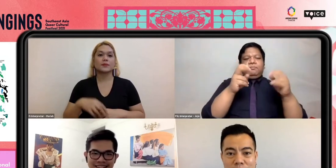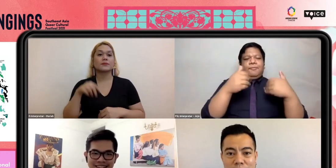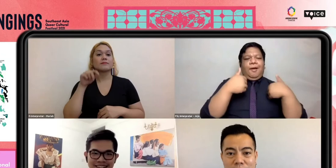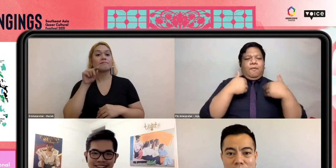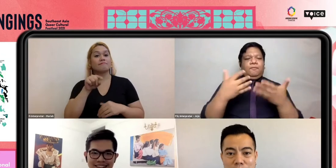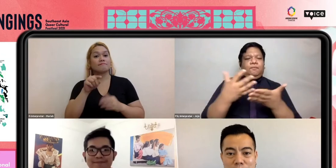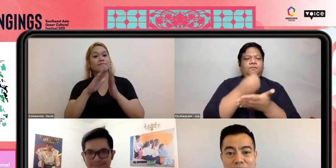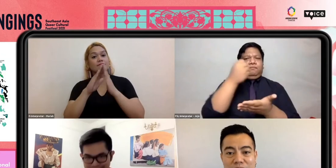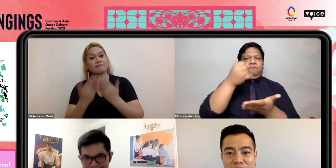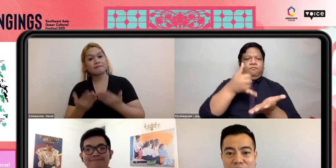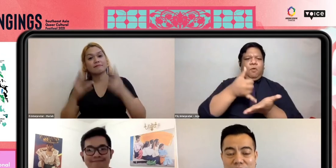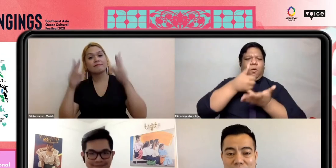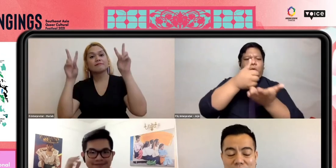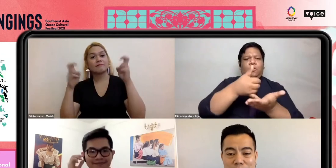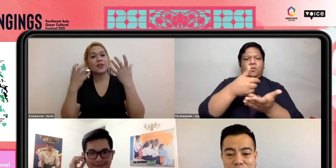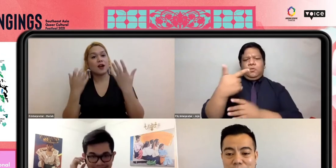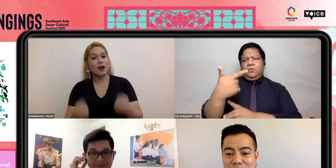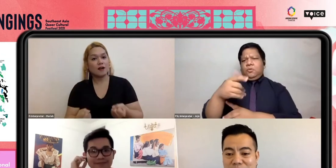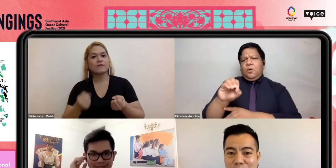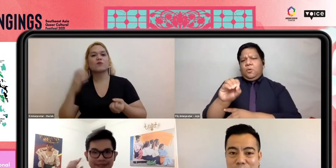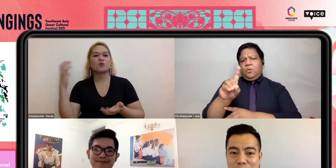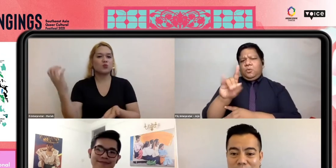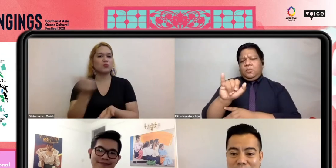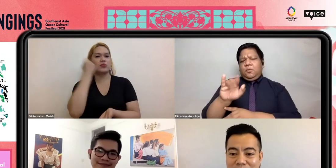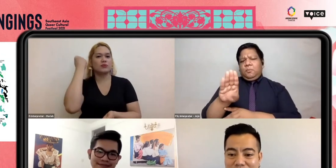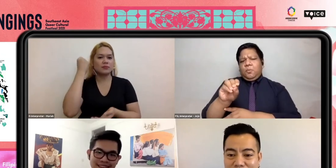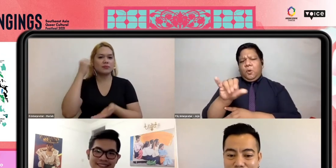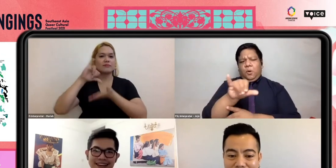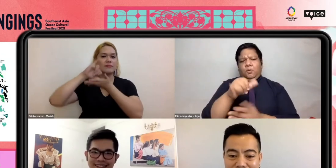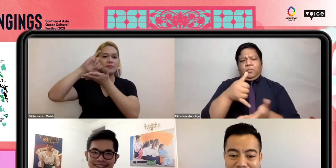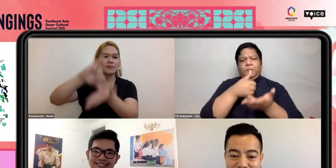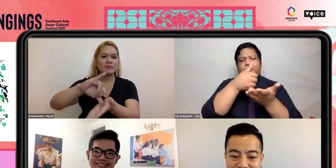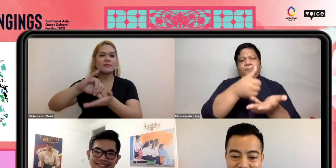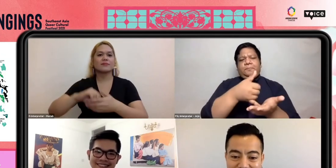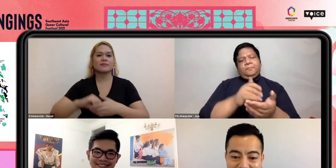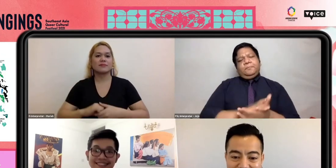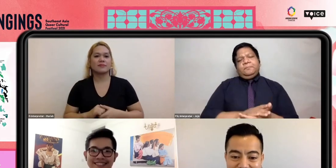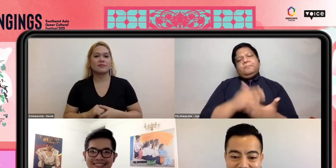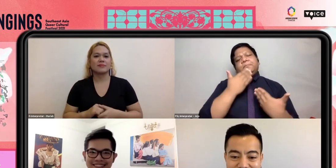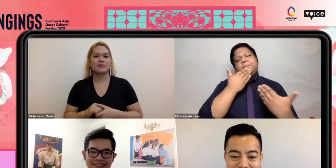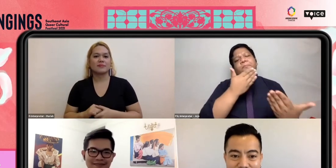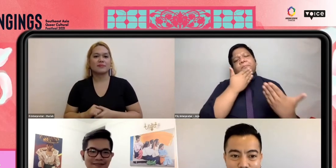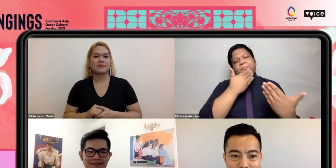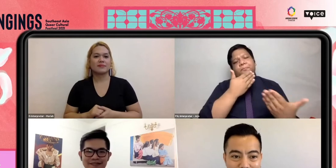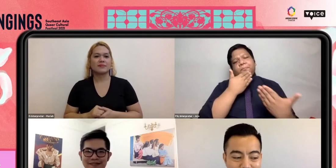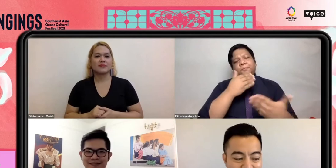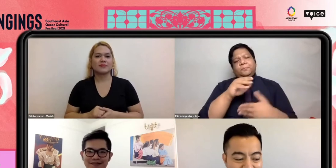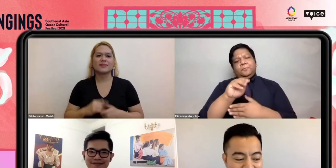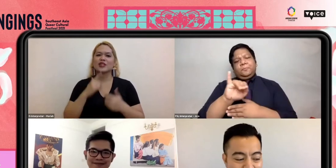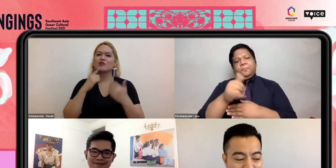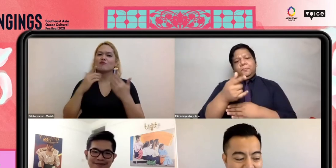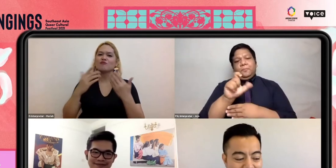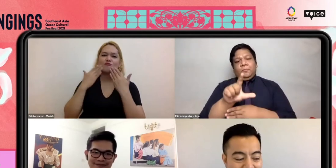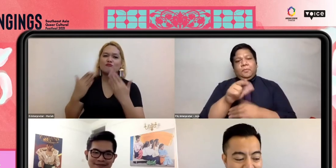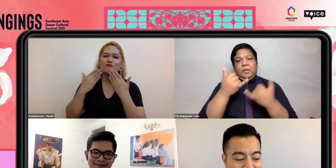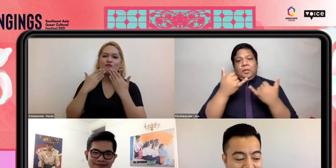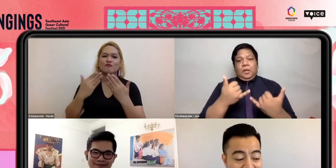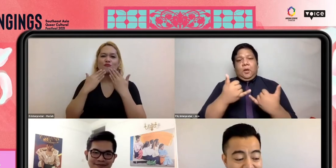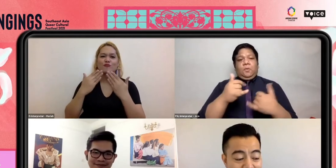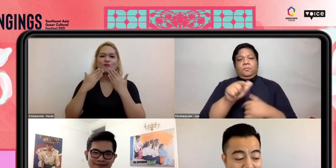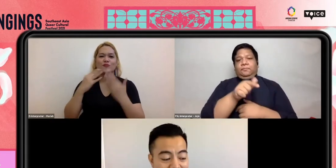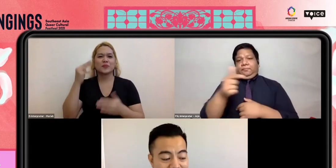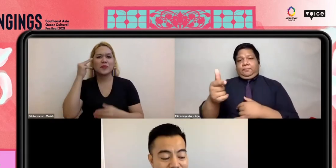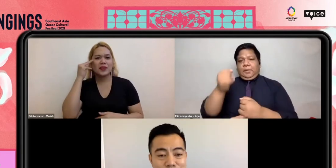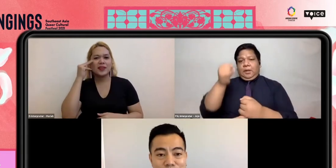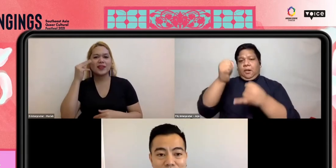Boy Prize a few years ago. Thank you, Miguel. And now we'll be moving to our